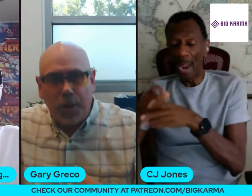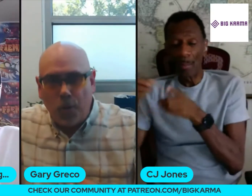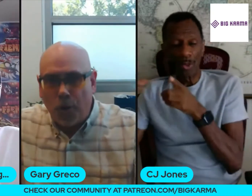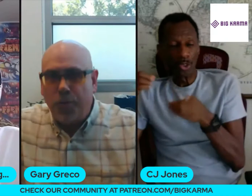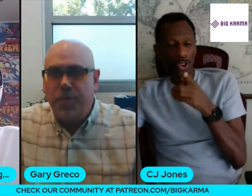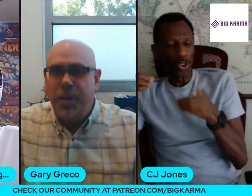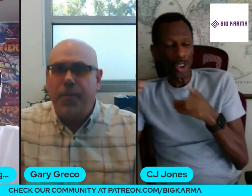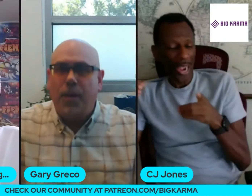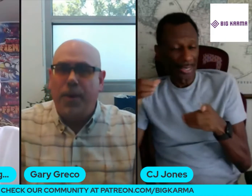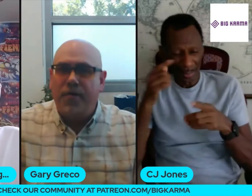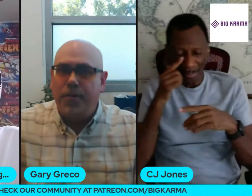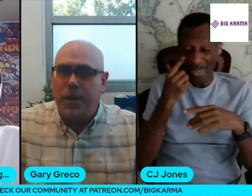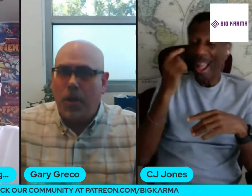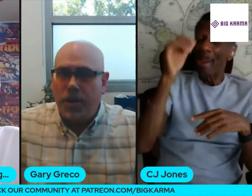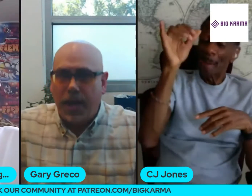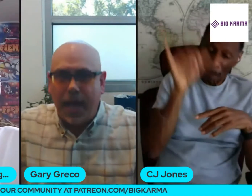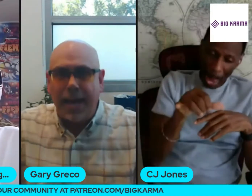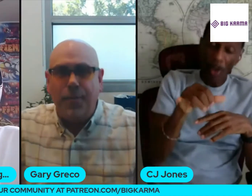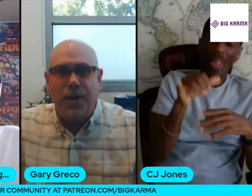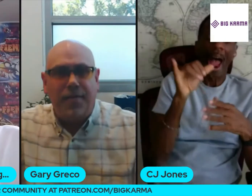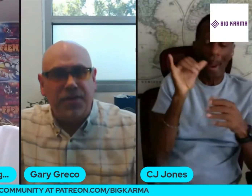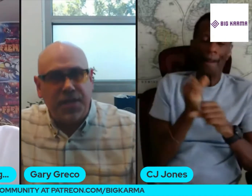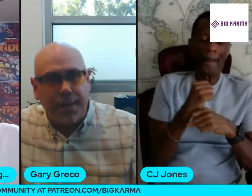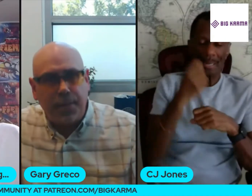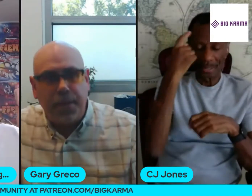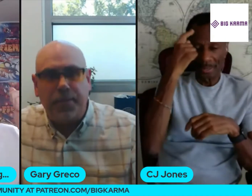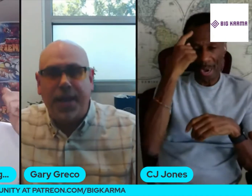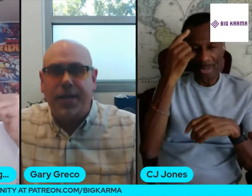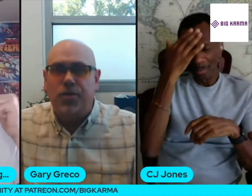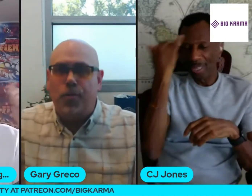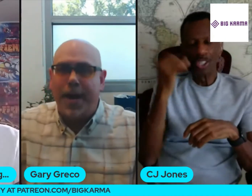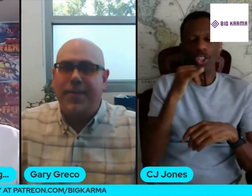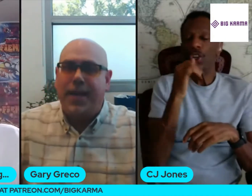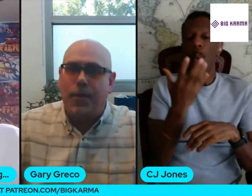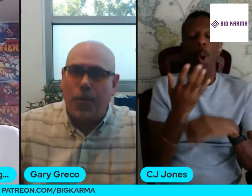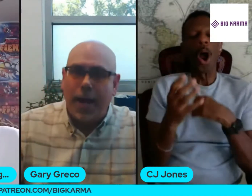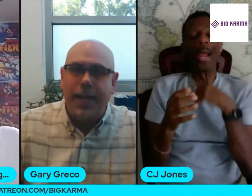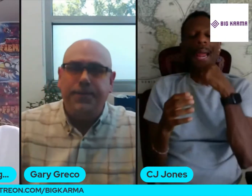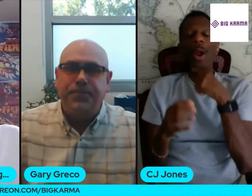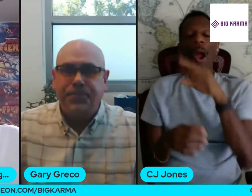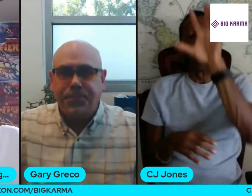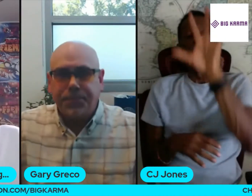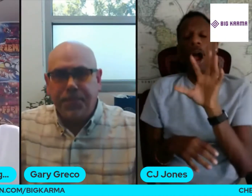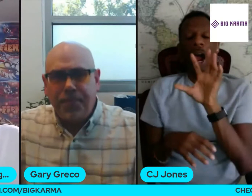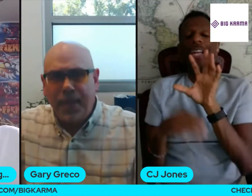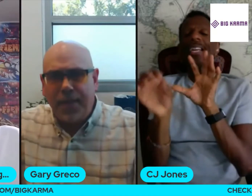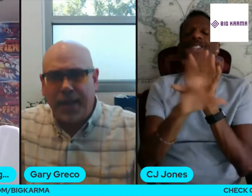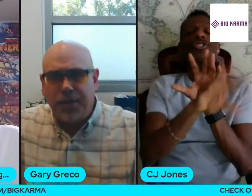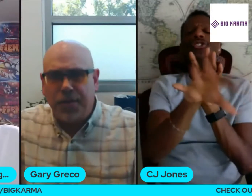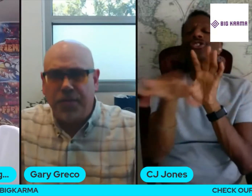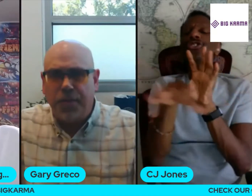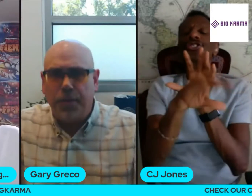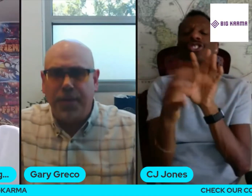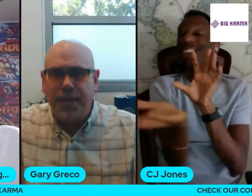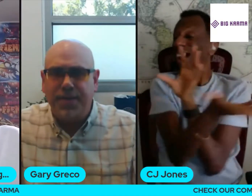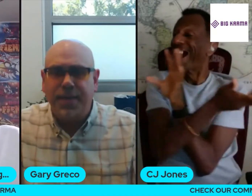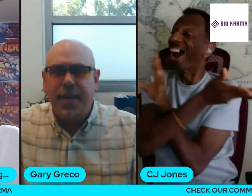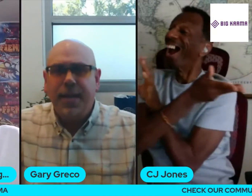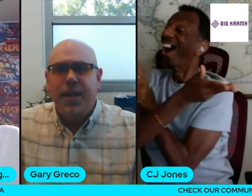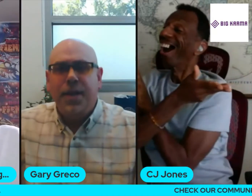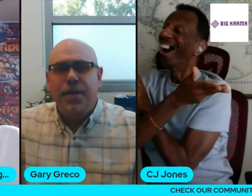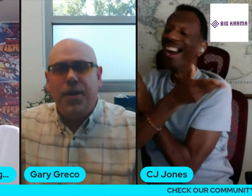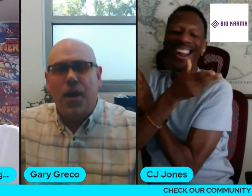we work with people above and below the line. We have disabled people that can direct, that can write, that can do the film